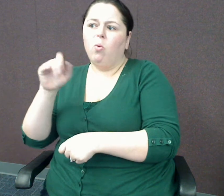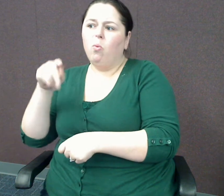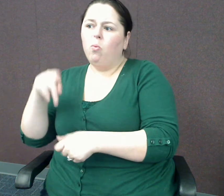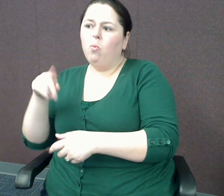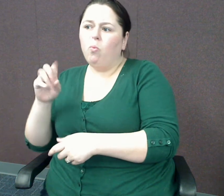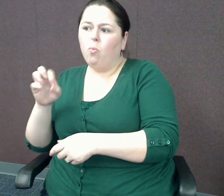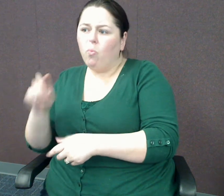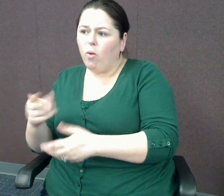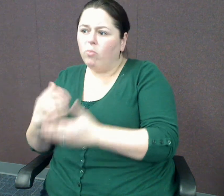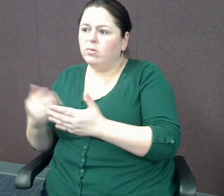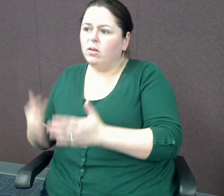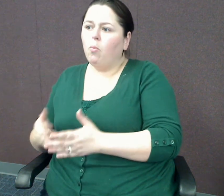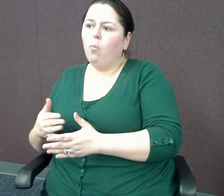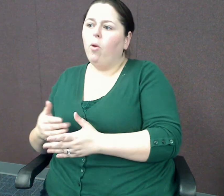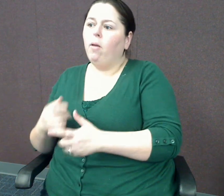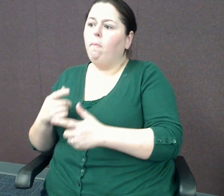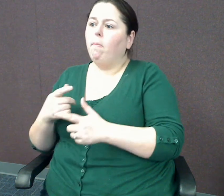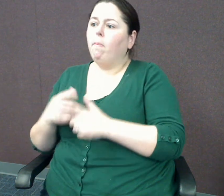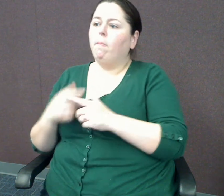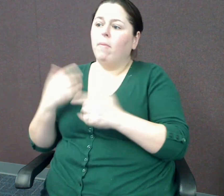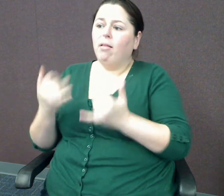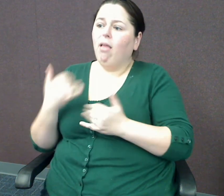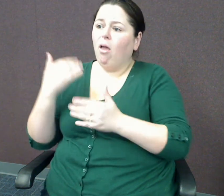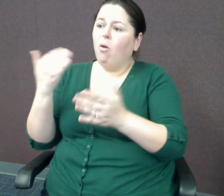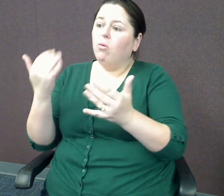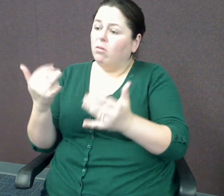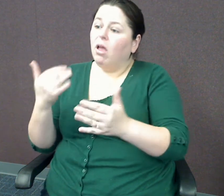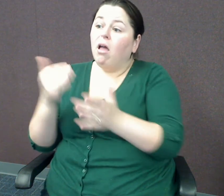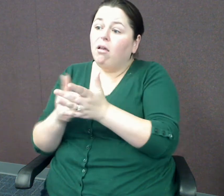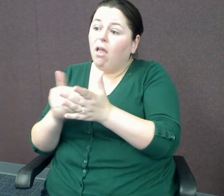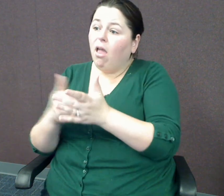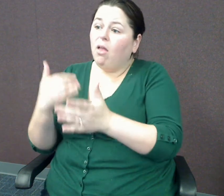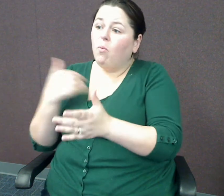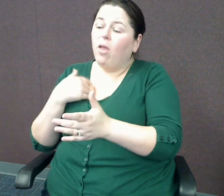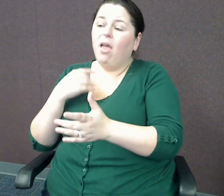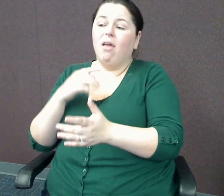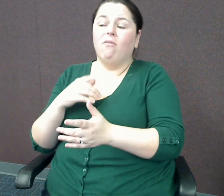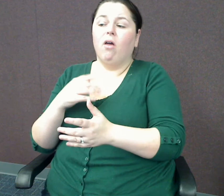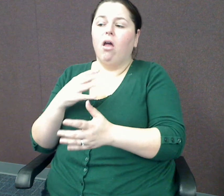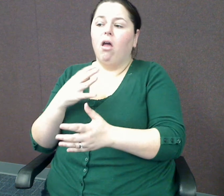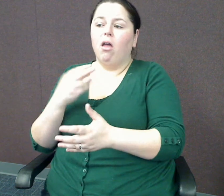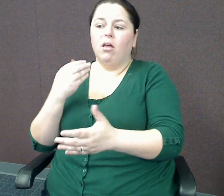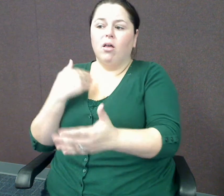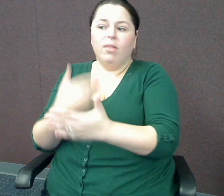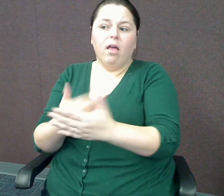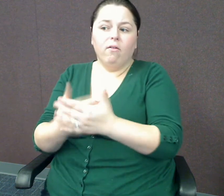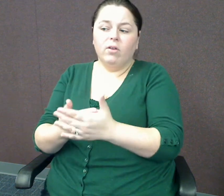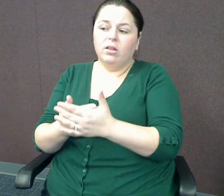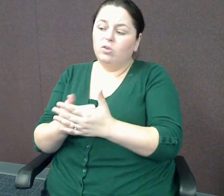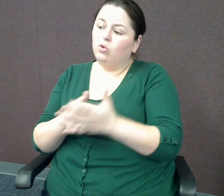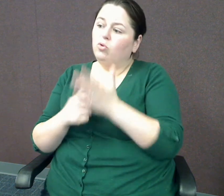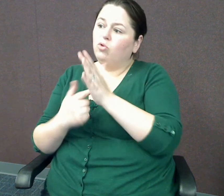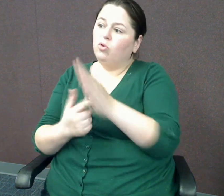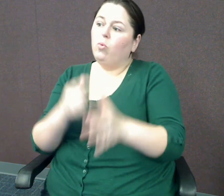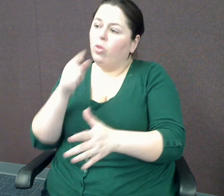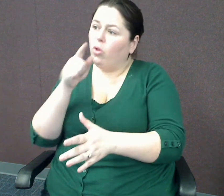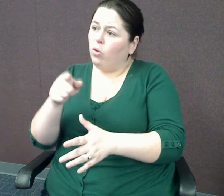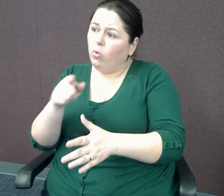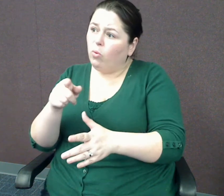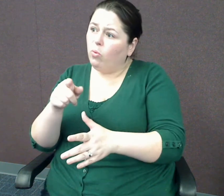Now we have you again. We have all the evidence pointing to you, the person. You've been trying to get this girl